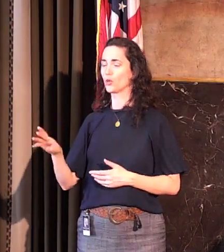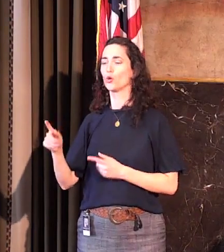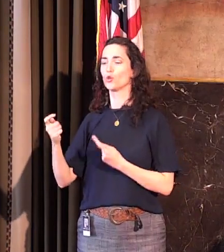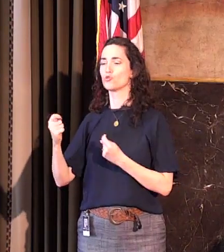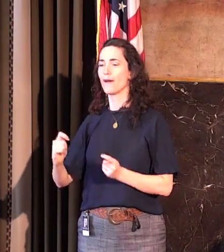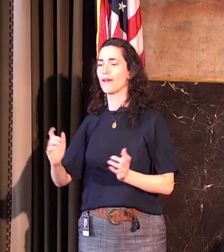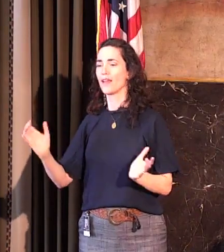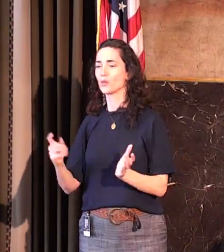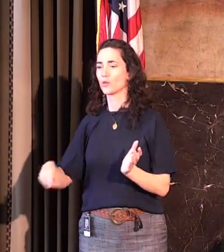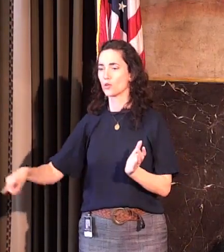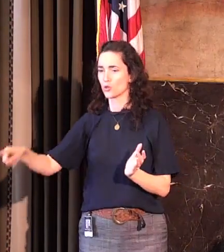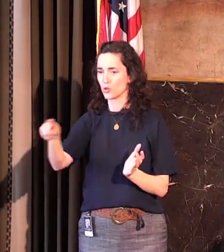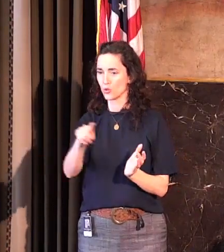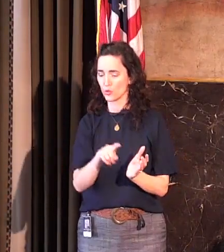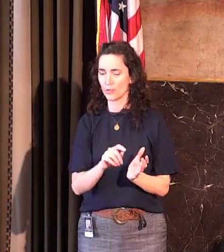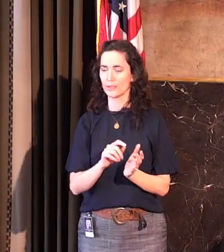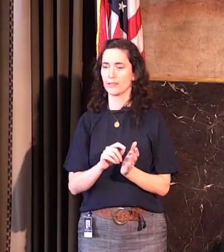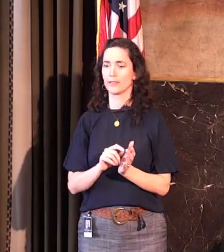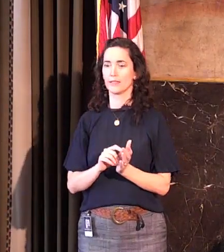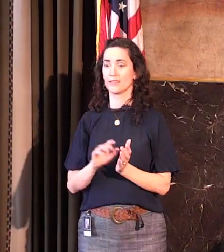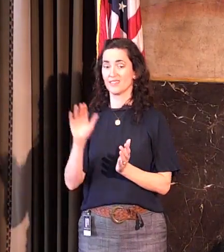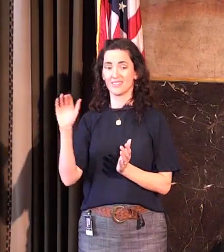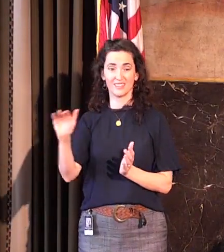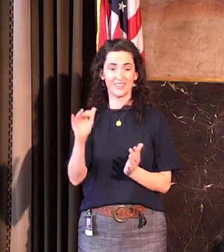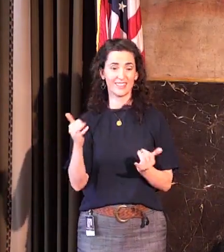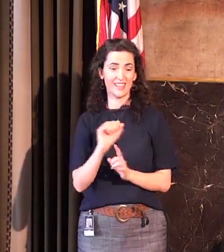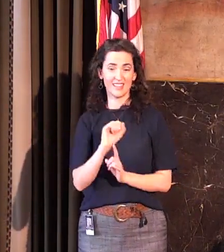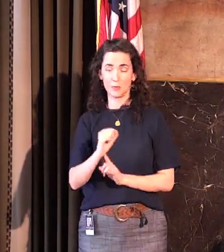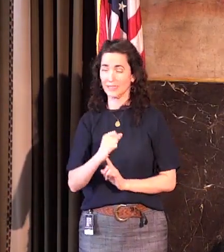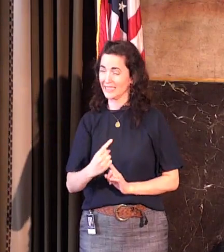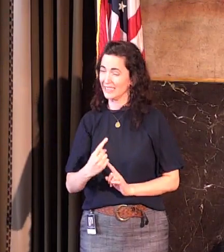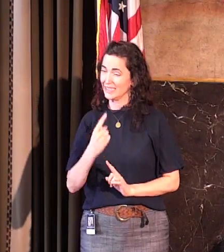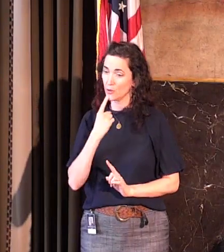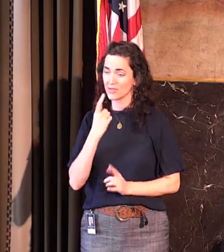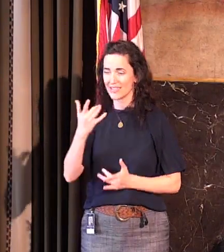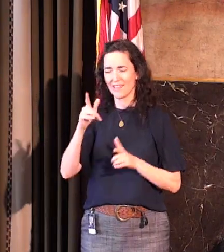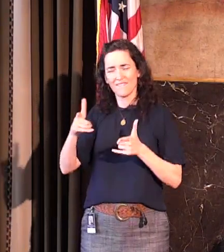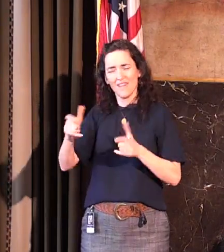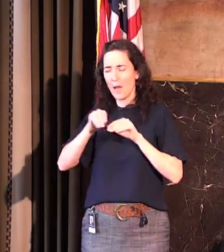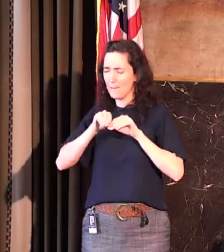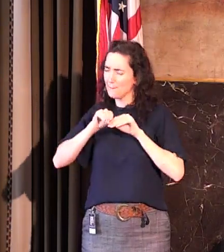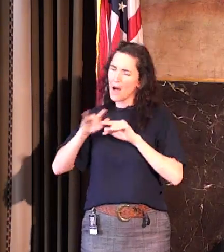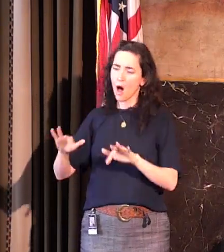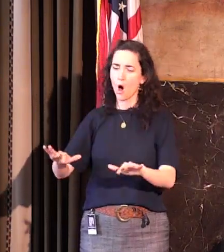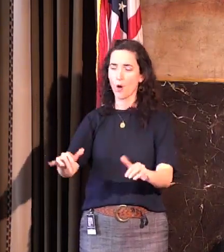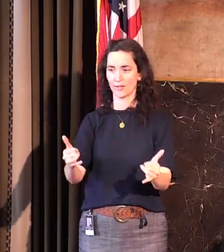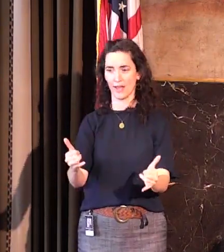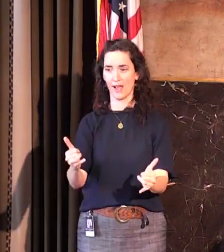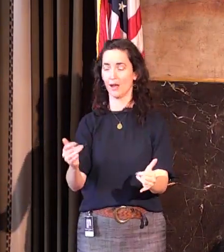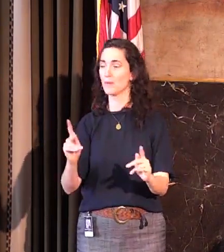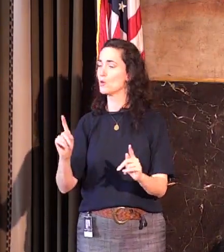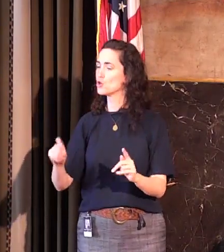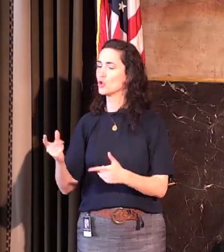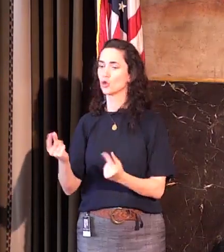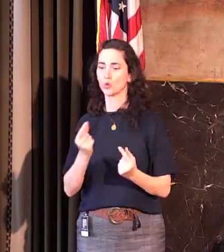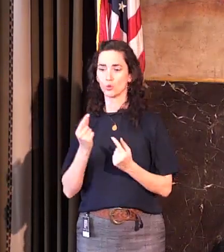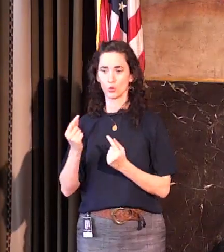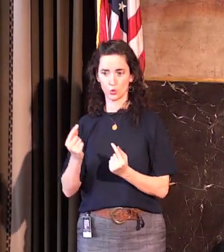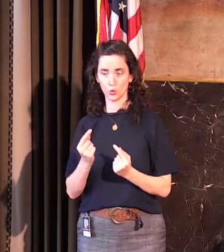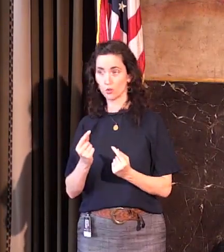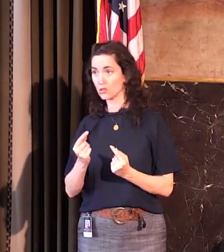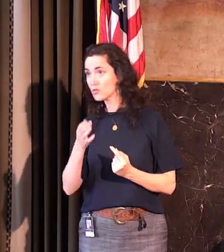was to state just how serious this situation, the level of transmission that's out there, and what people should be doing for the